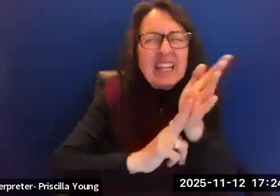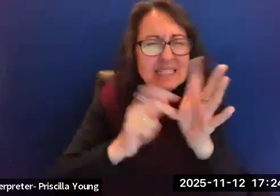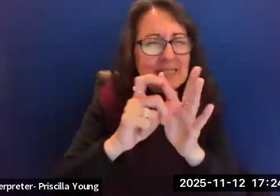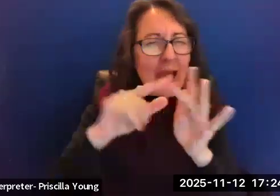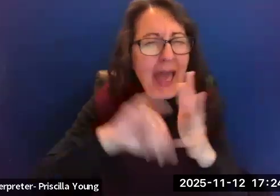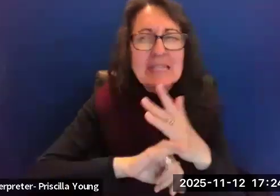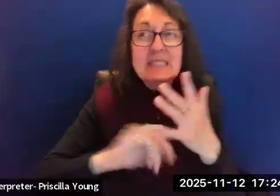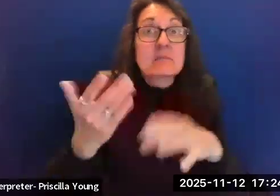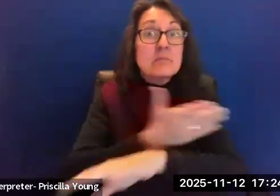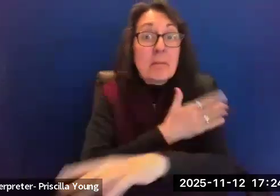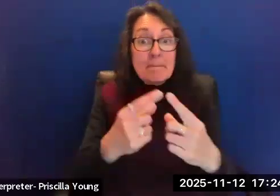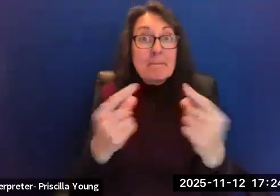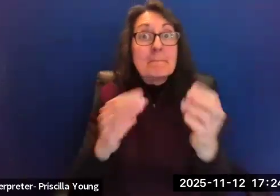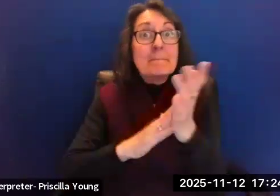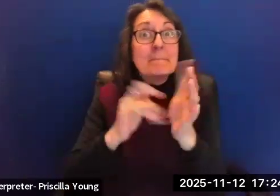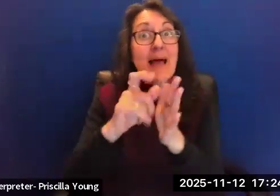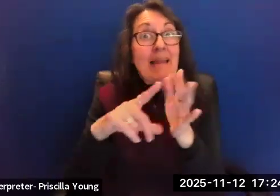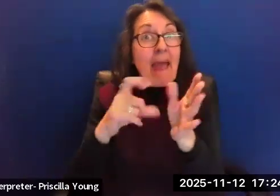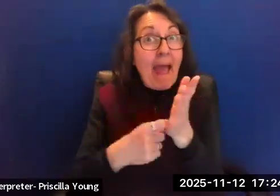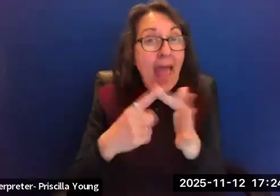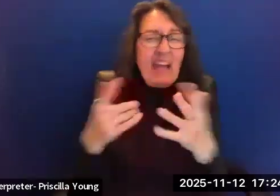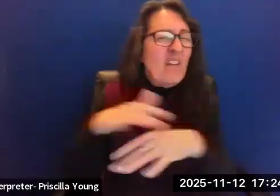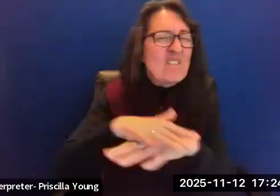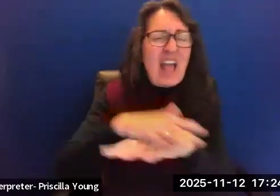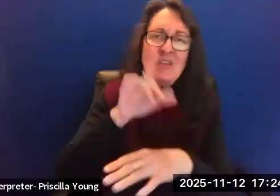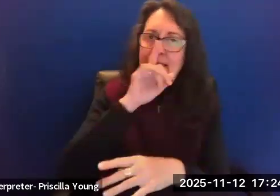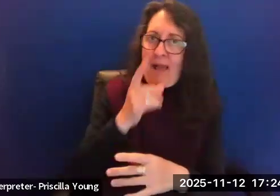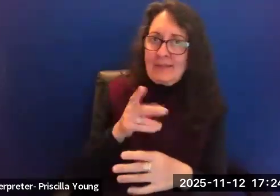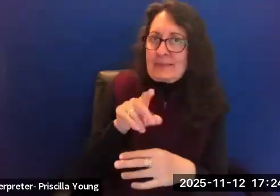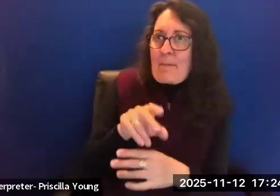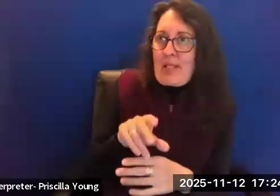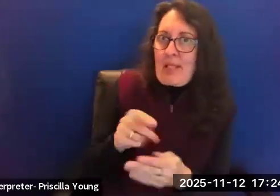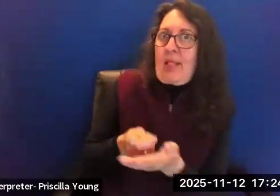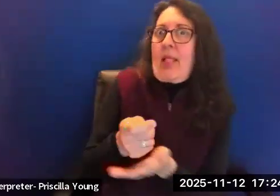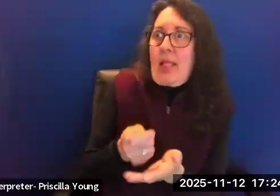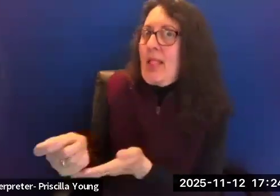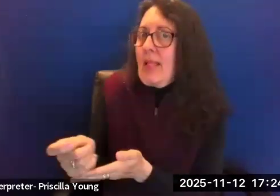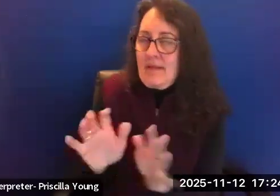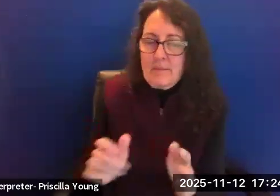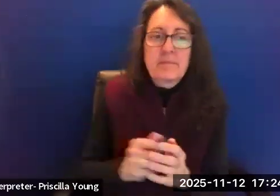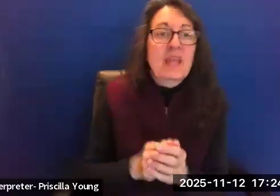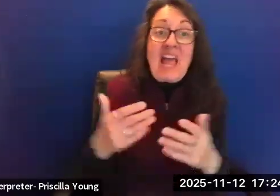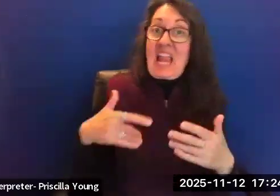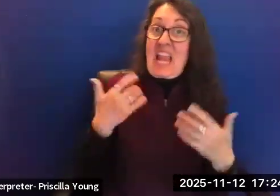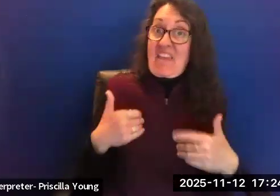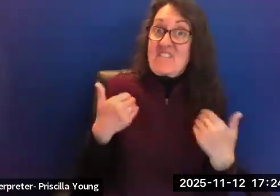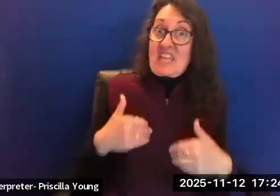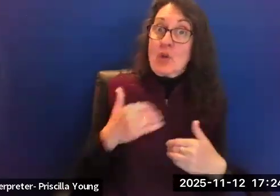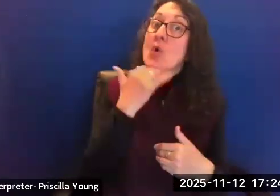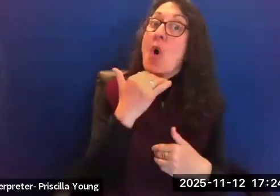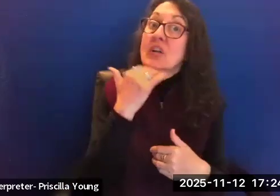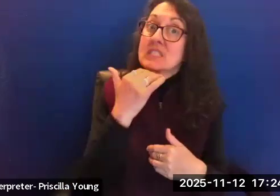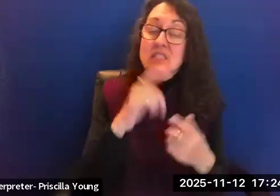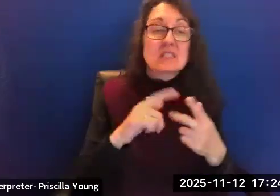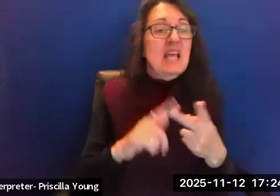or Medicare, general living costs, or any accessibility adjustments that should be provided by